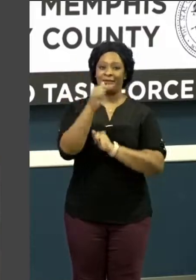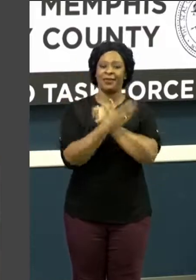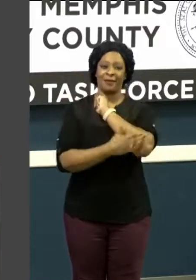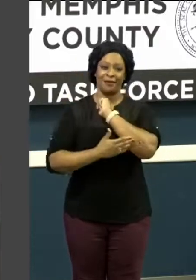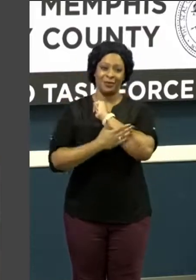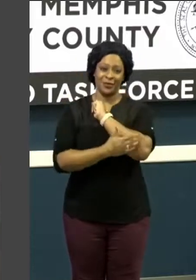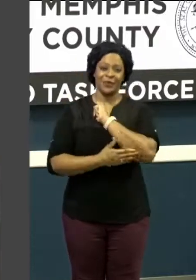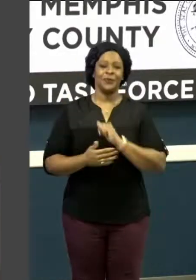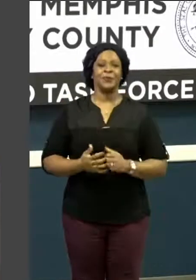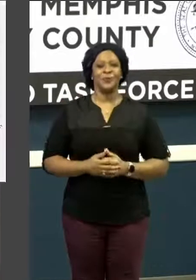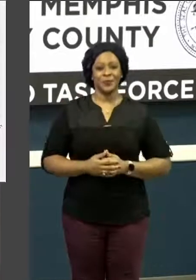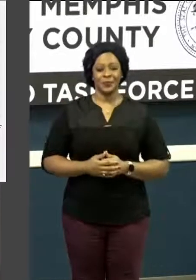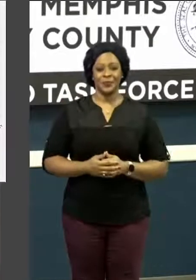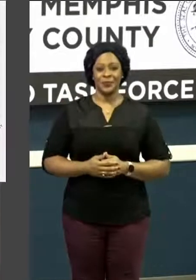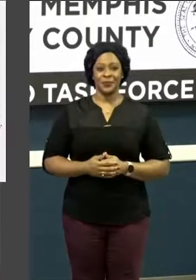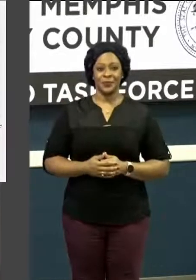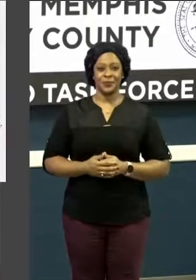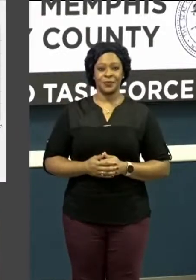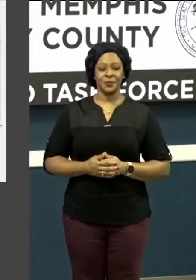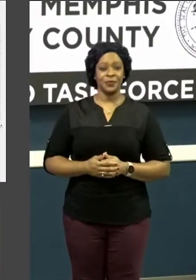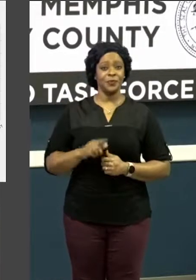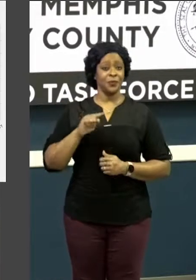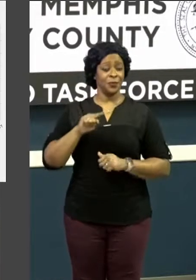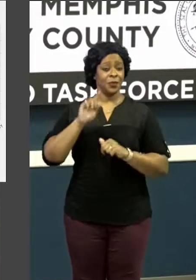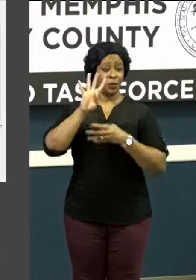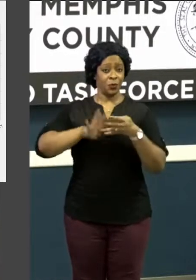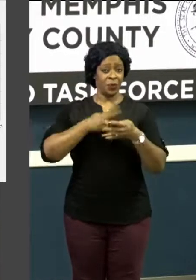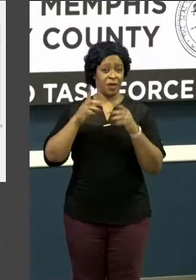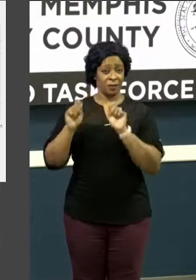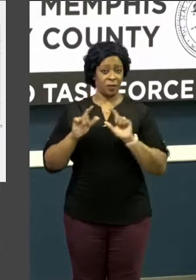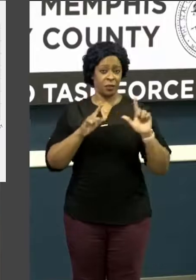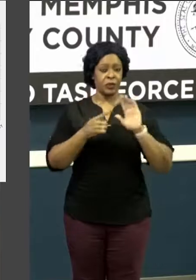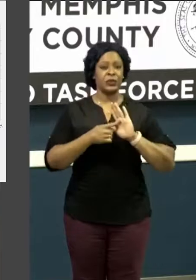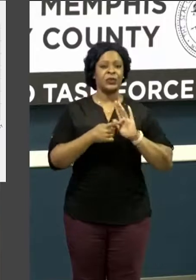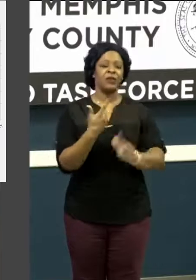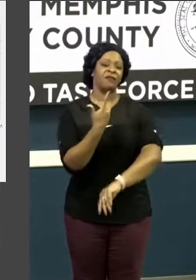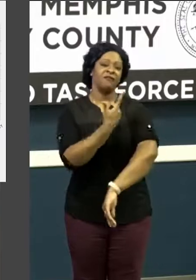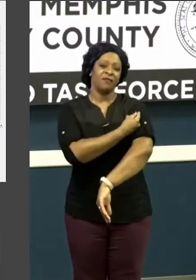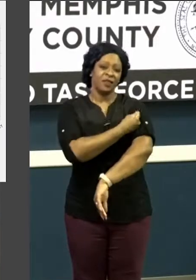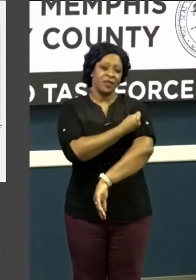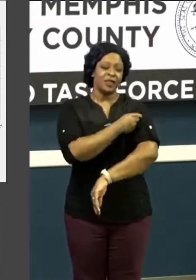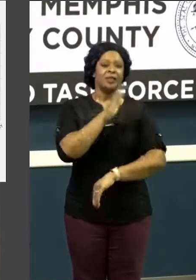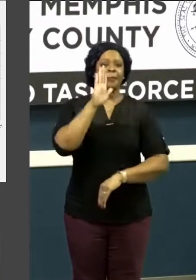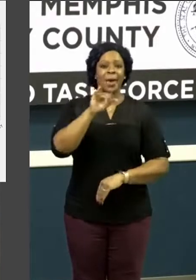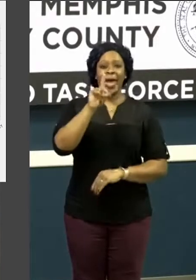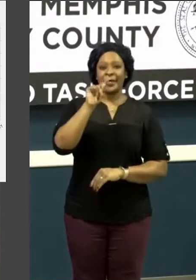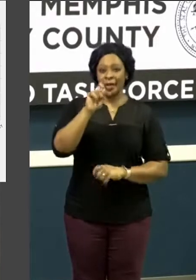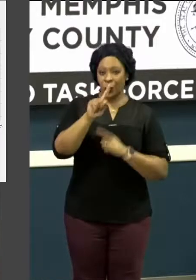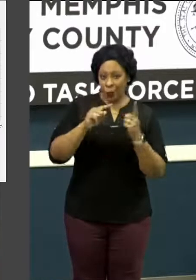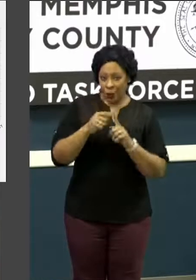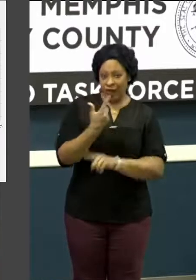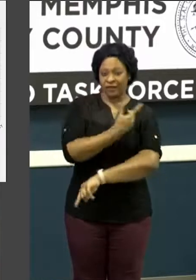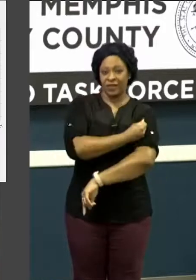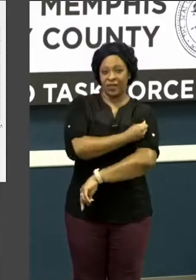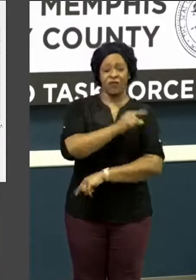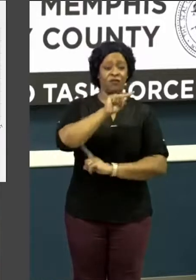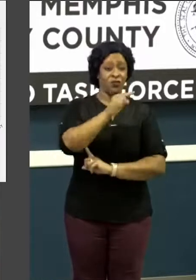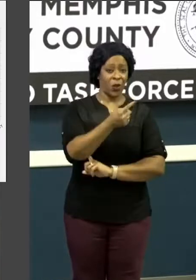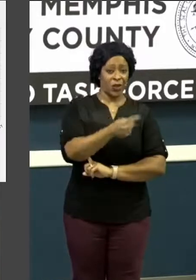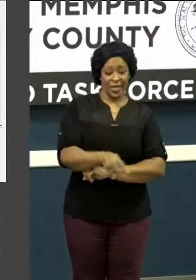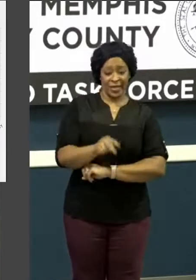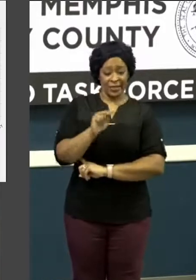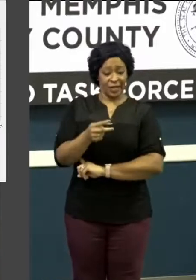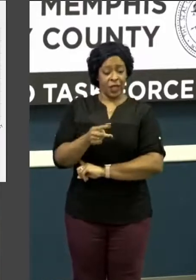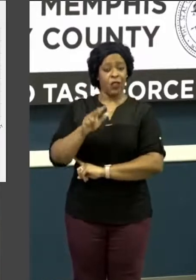counties. Next slide. This graph shows vaccinations by vaccination date, with first, second,